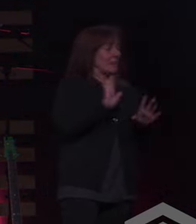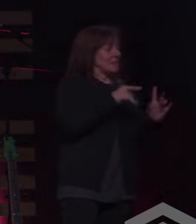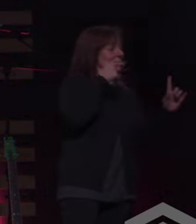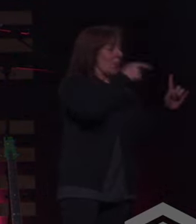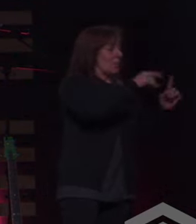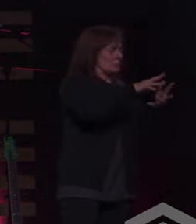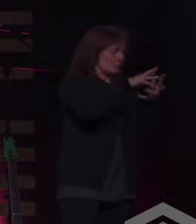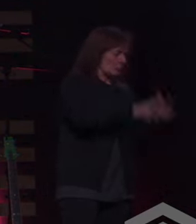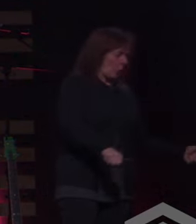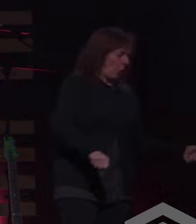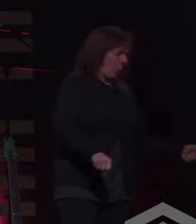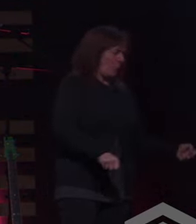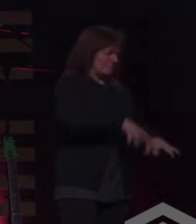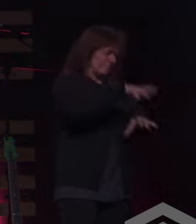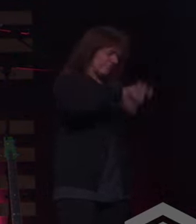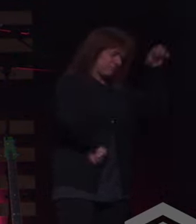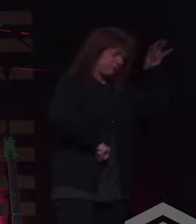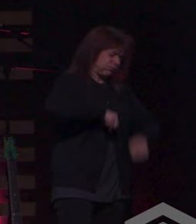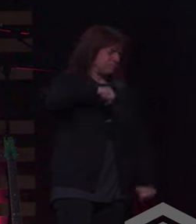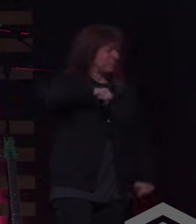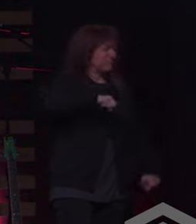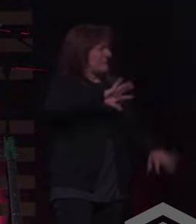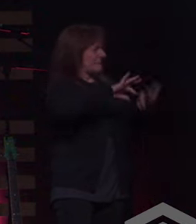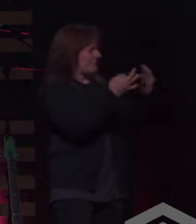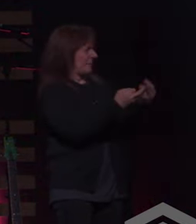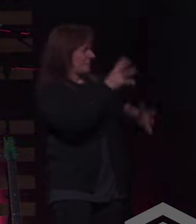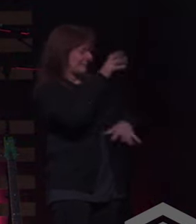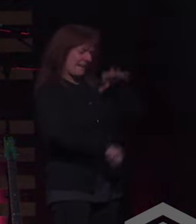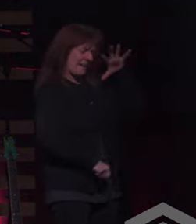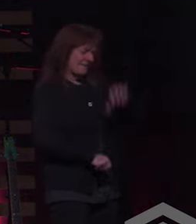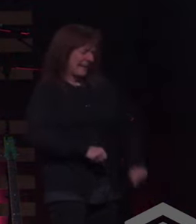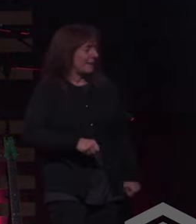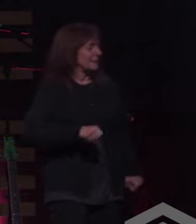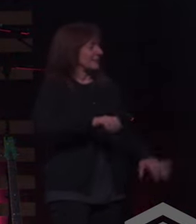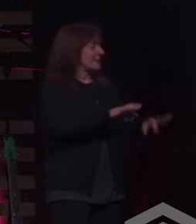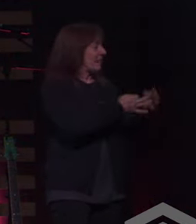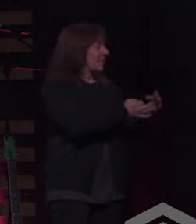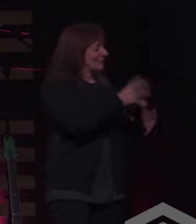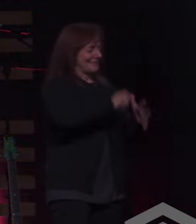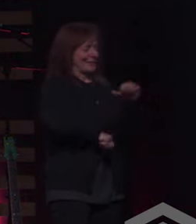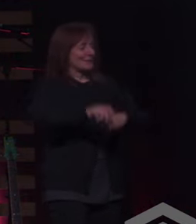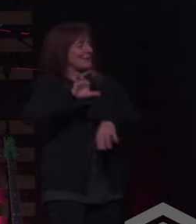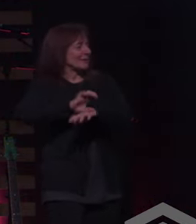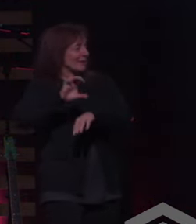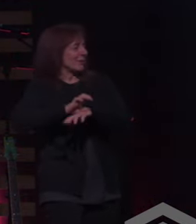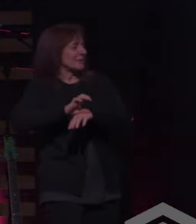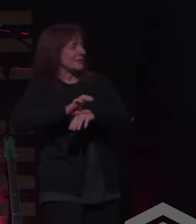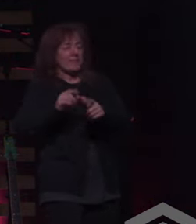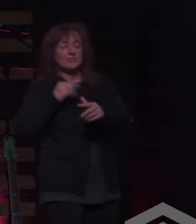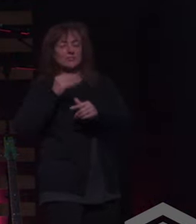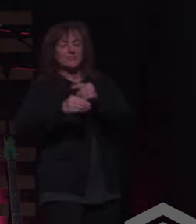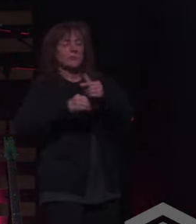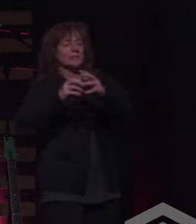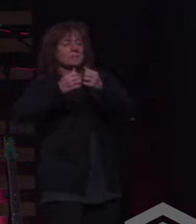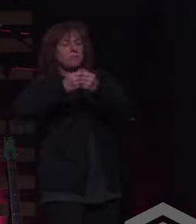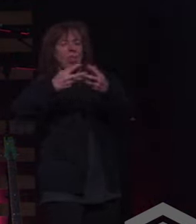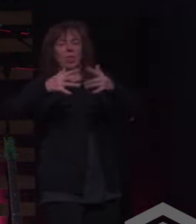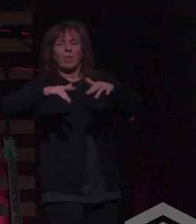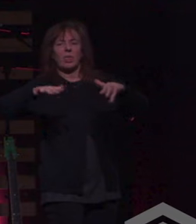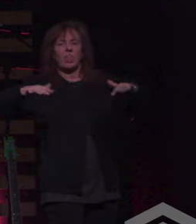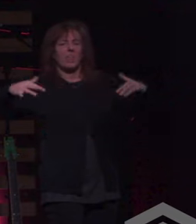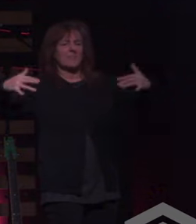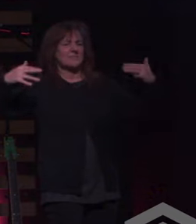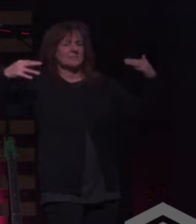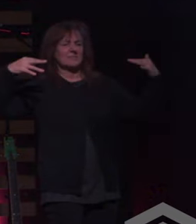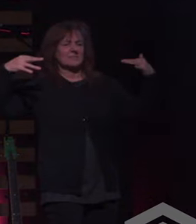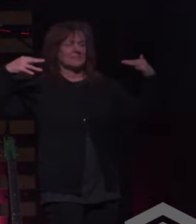to destroy and tear down, because if he can tear down families, he tears down churches. And then he tears down generations. And it's